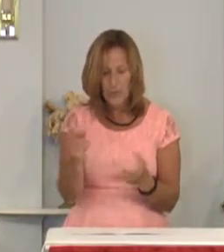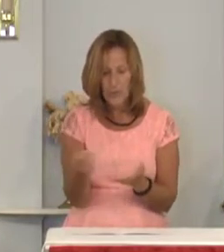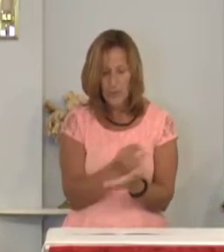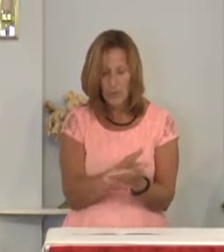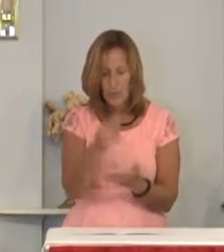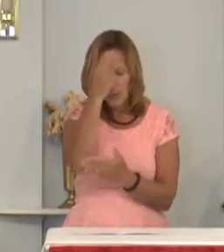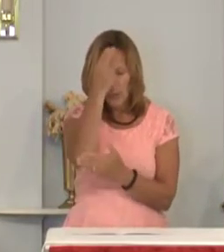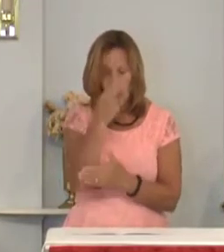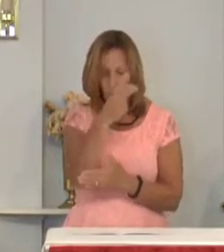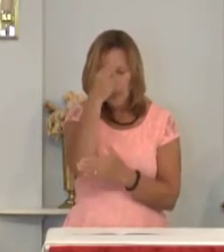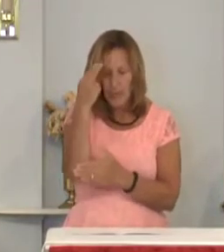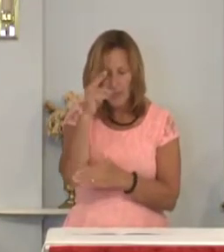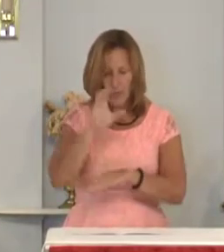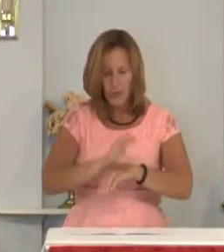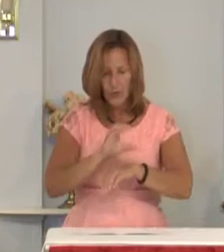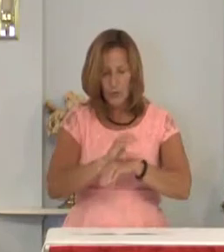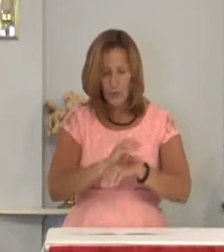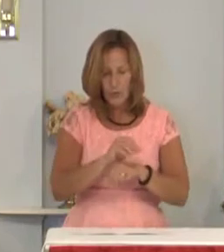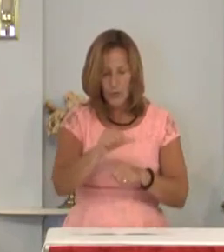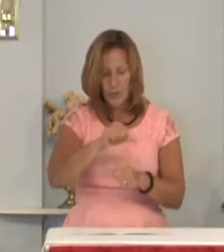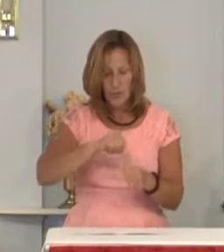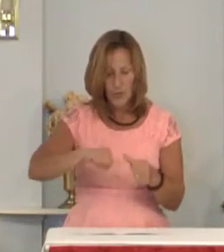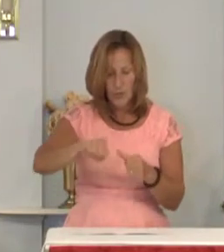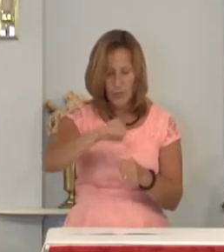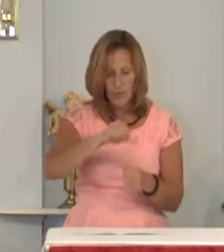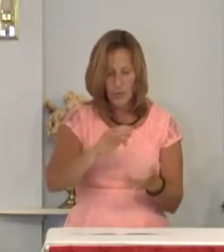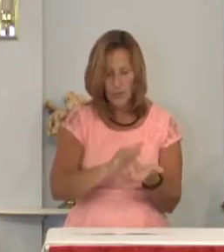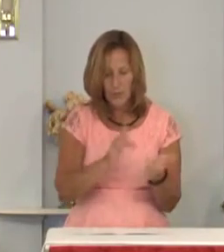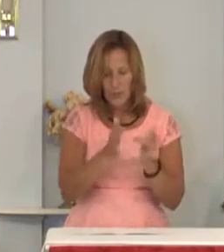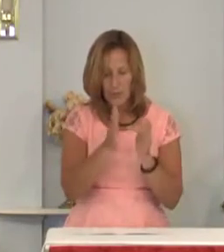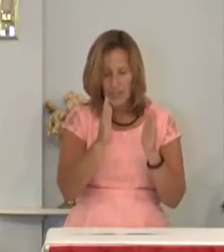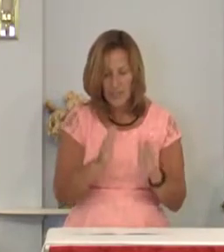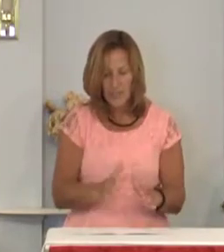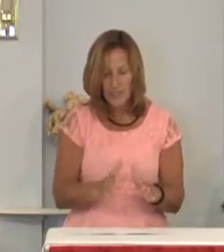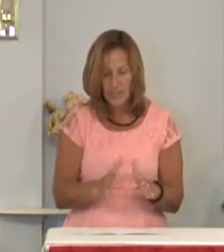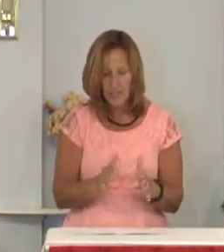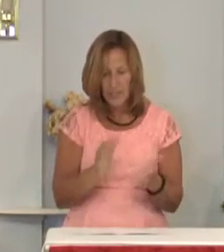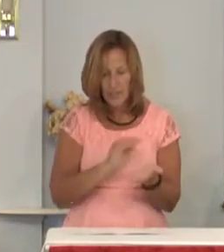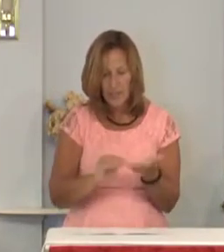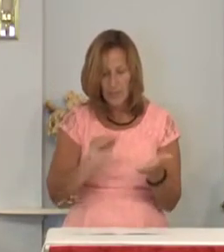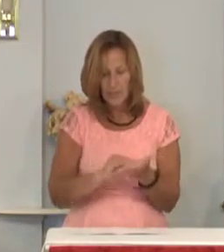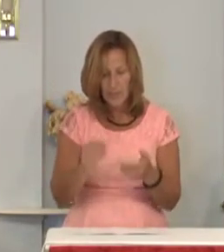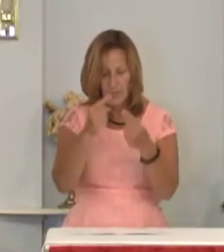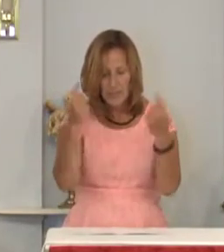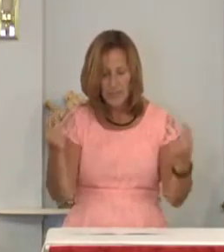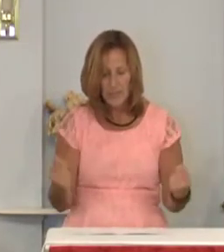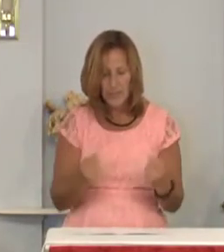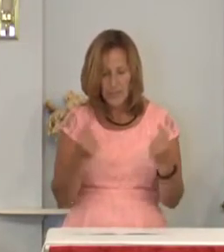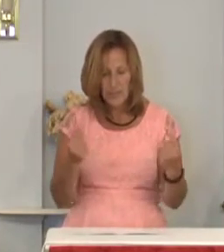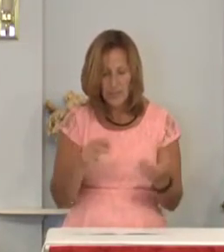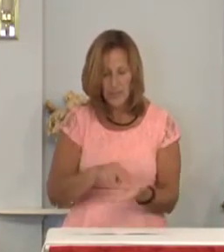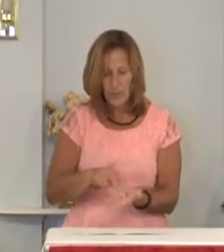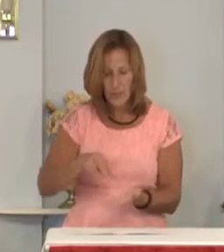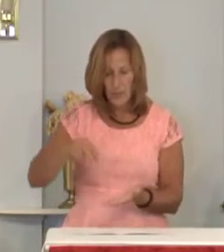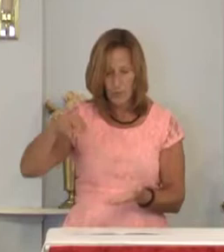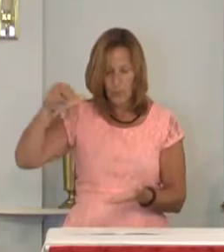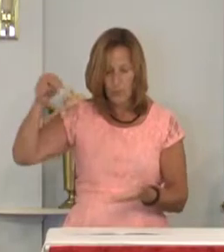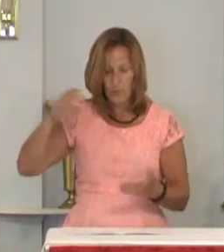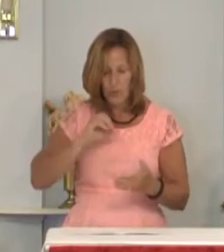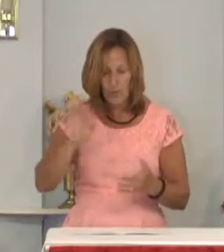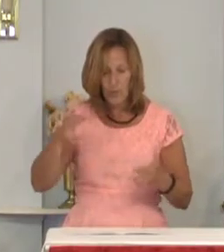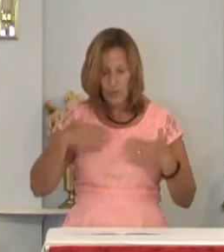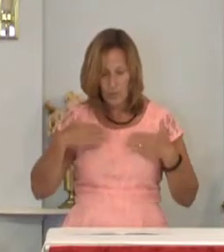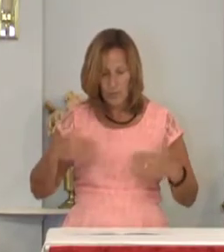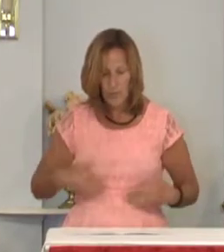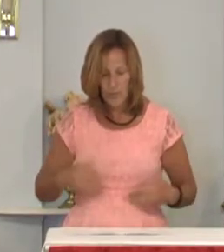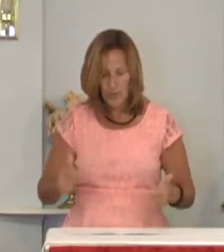Spirit the Holy Catholic Church the communion of saints the forgiveness of sins the